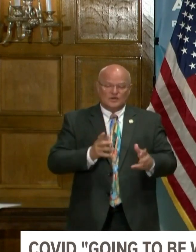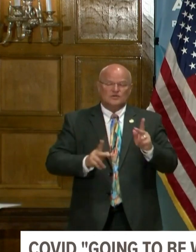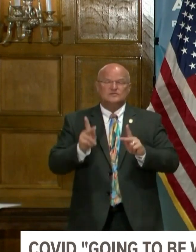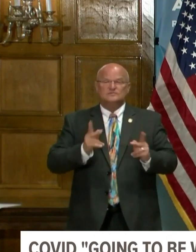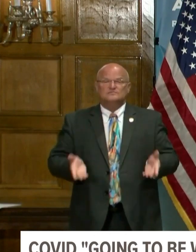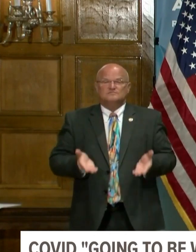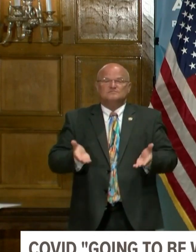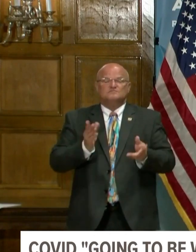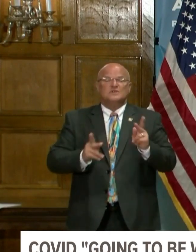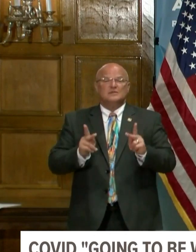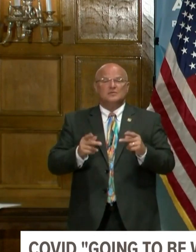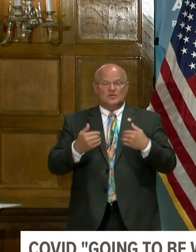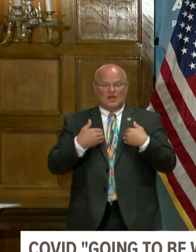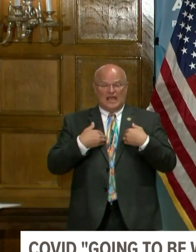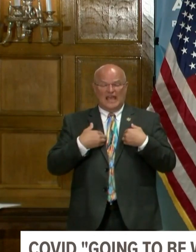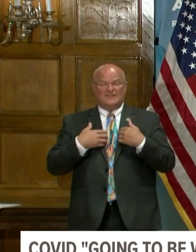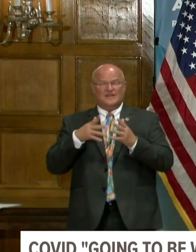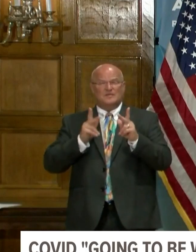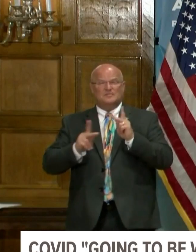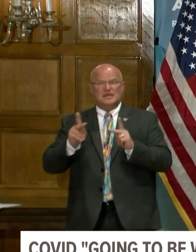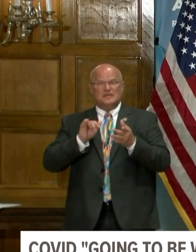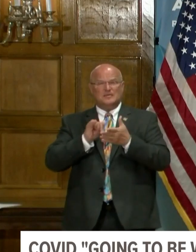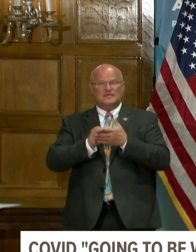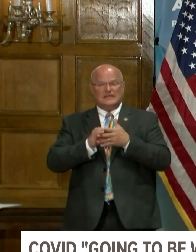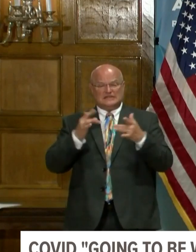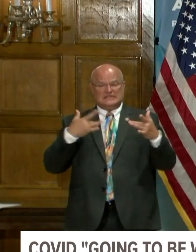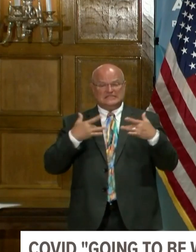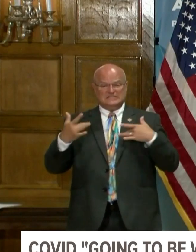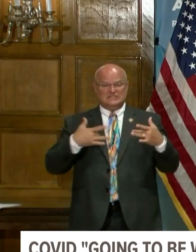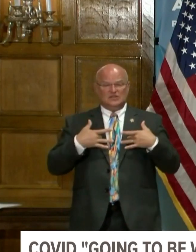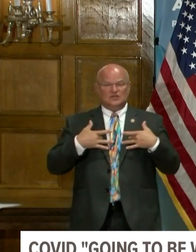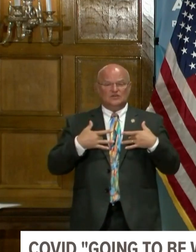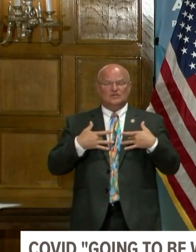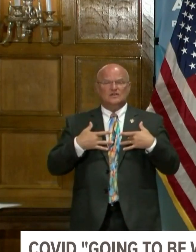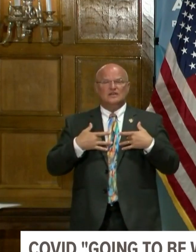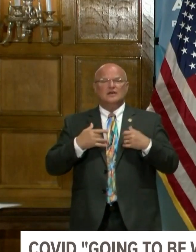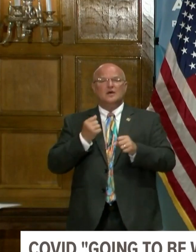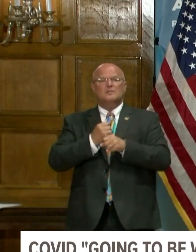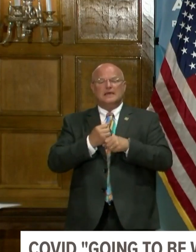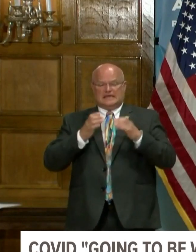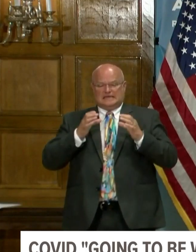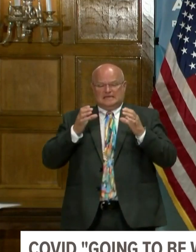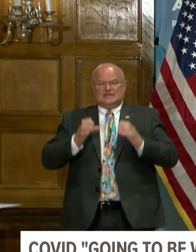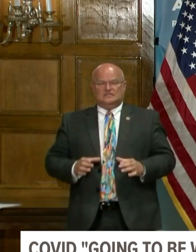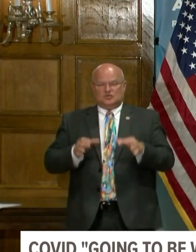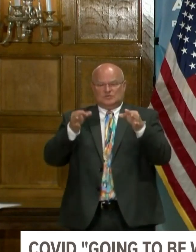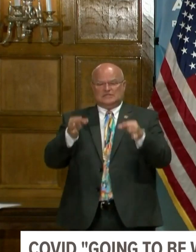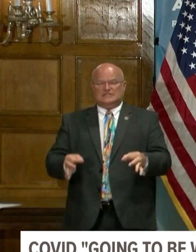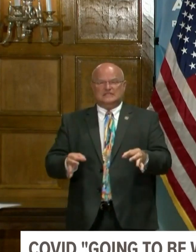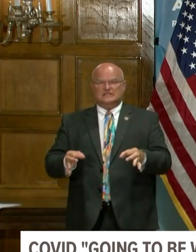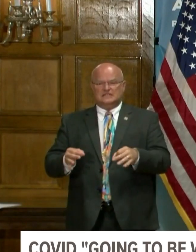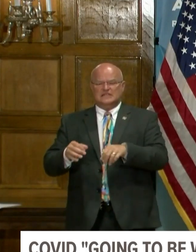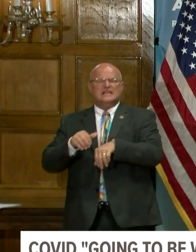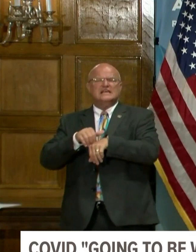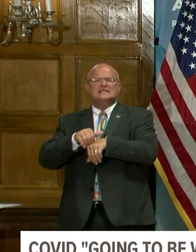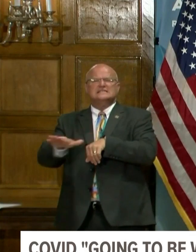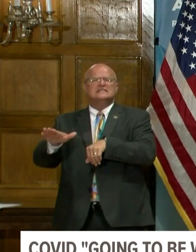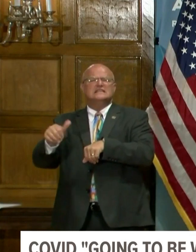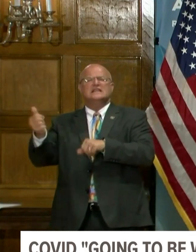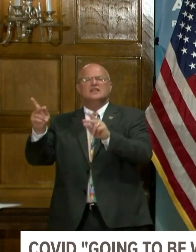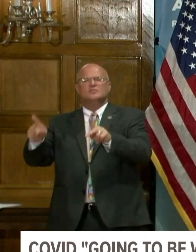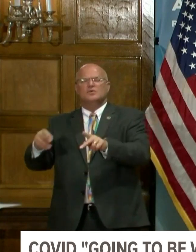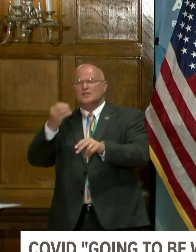people, if they have a vulnerable population or they're worried, make a consumer choice. You know, send somebody else to the groceries,